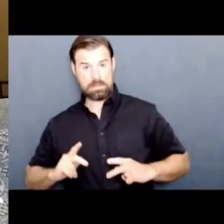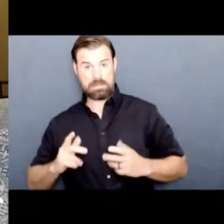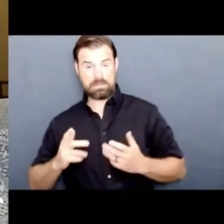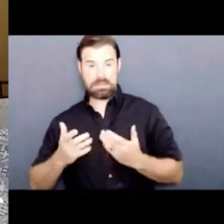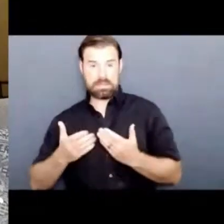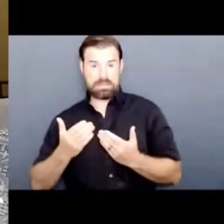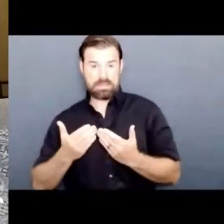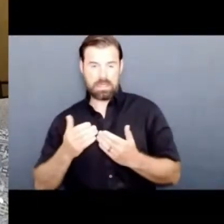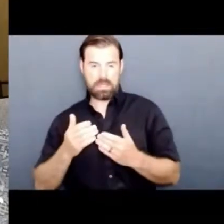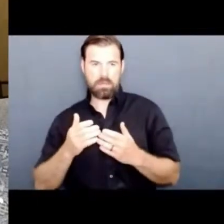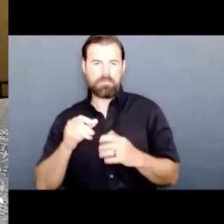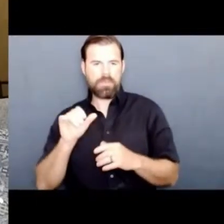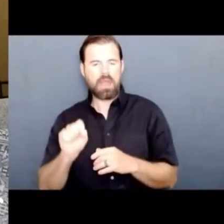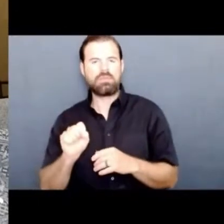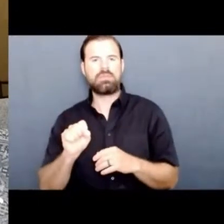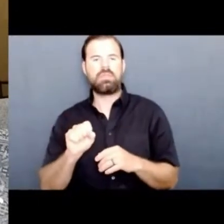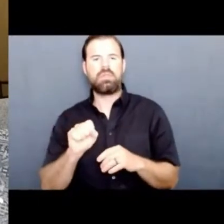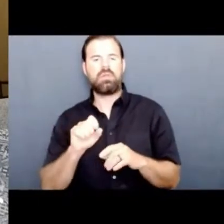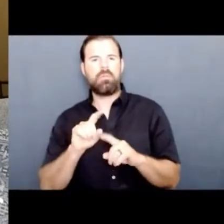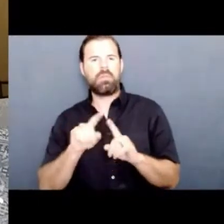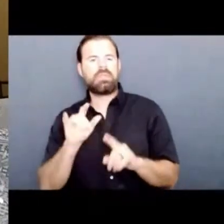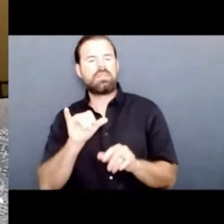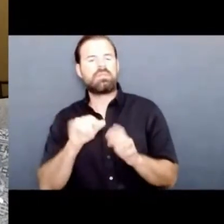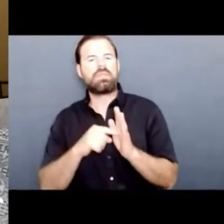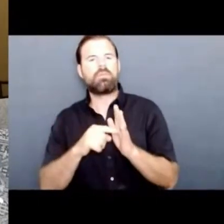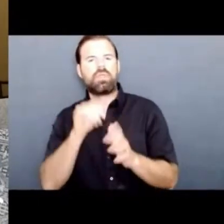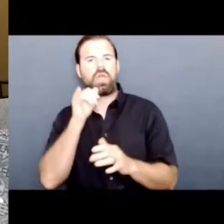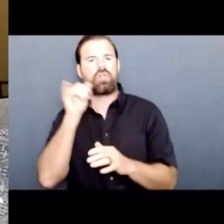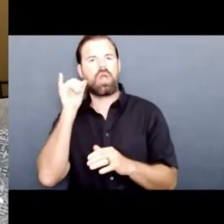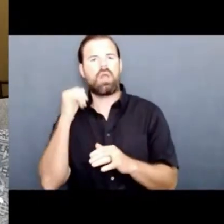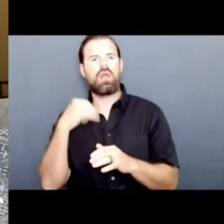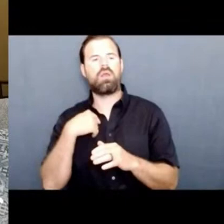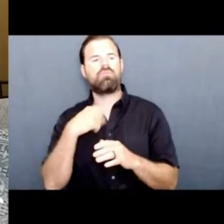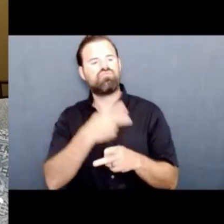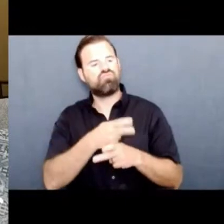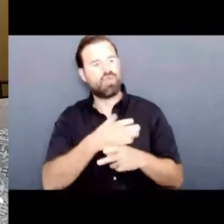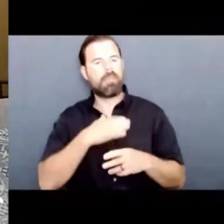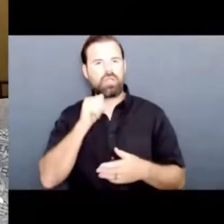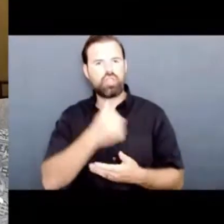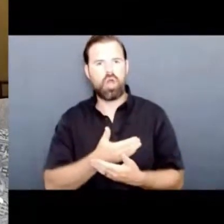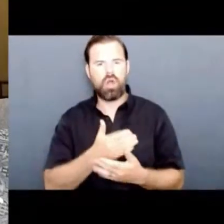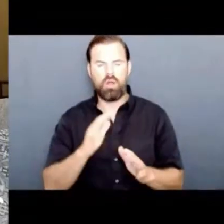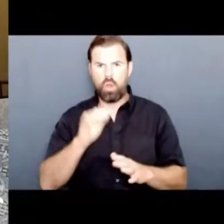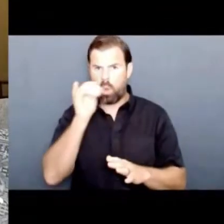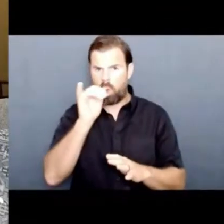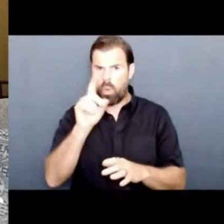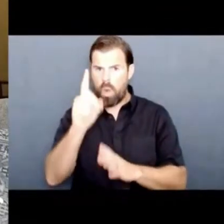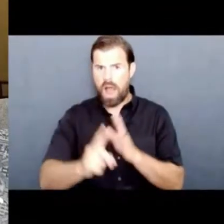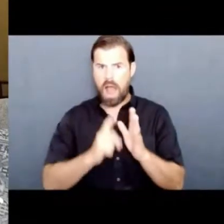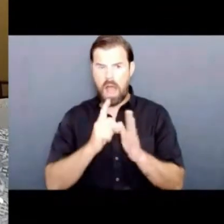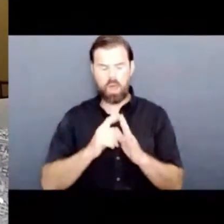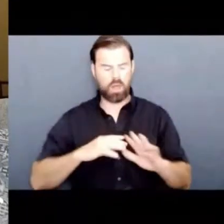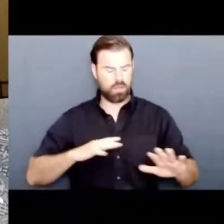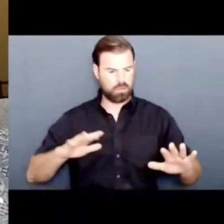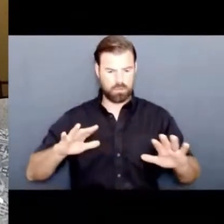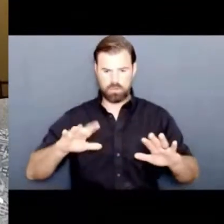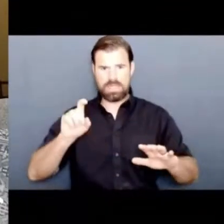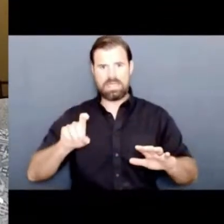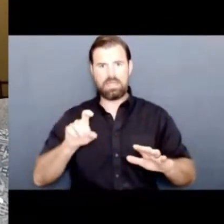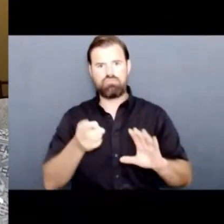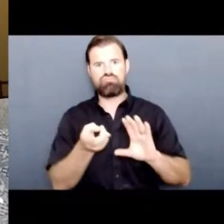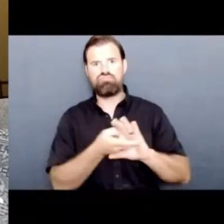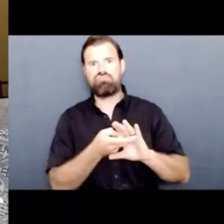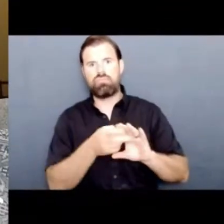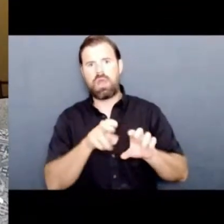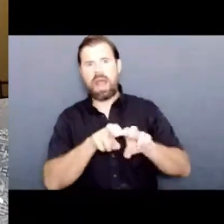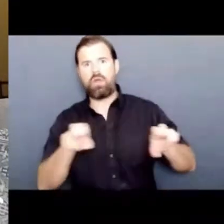Like yesterday I was taking care of my daughter, and after an hour, I just had to sit on the couch and lay down and rest